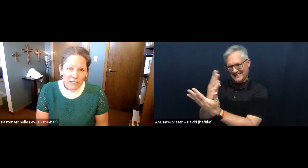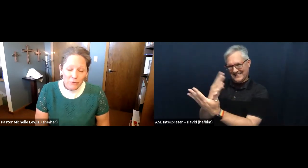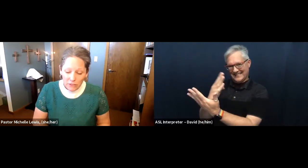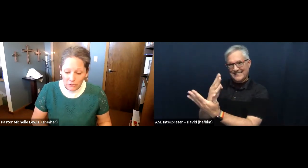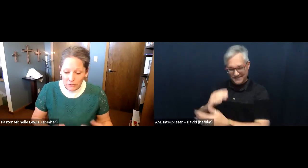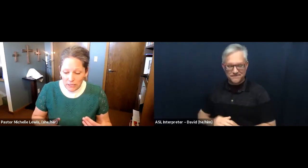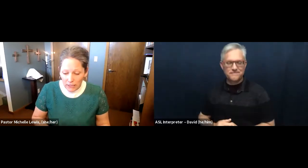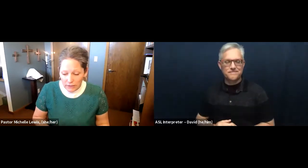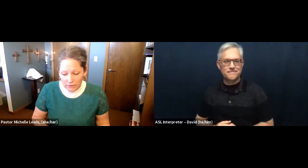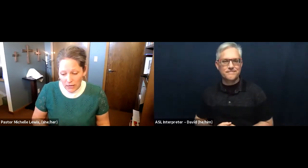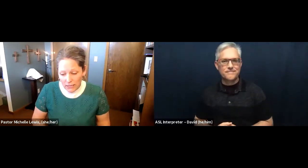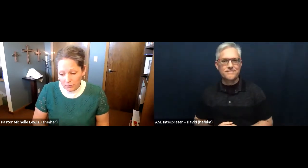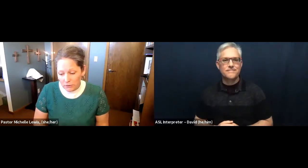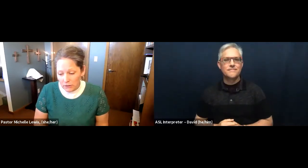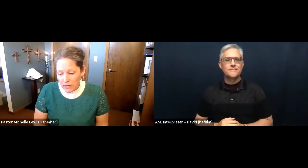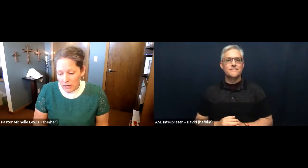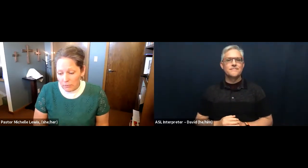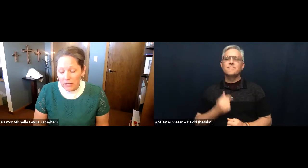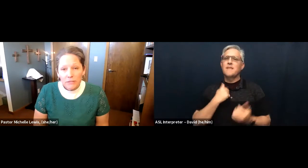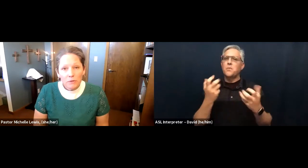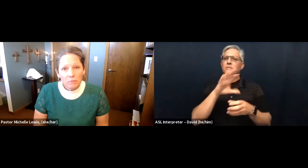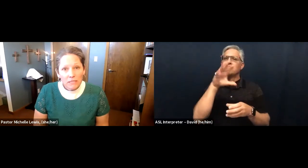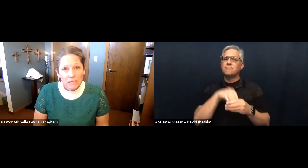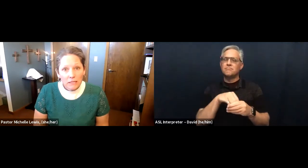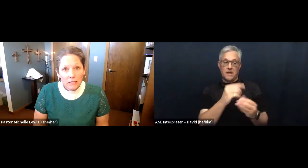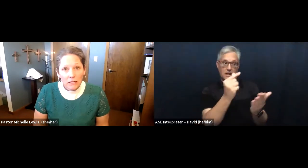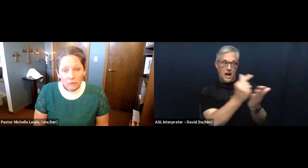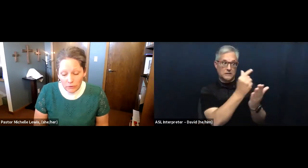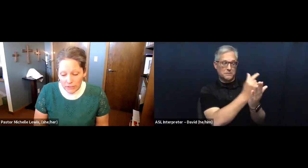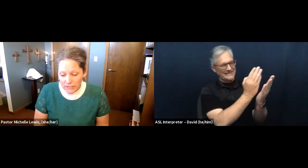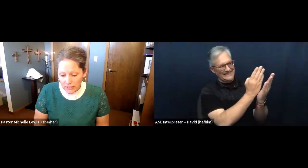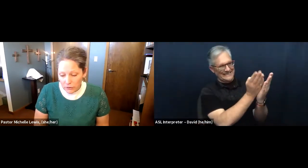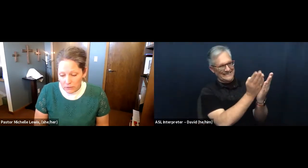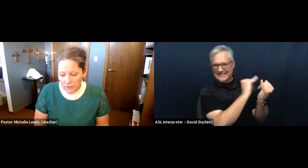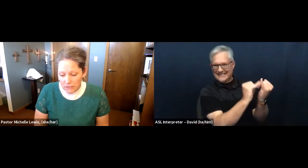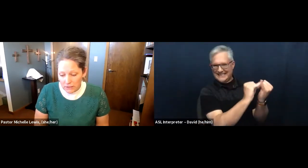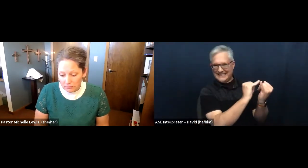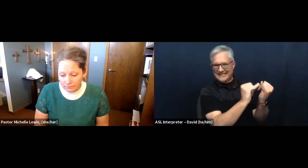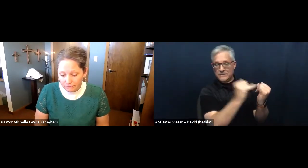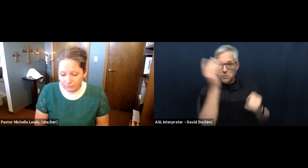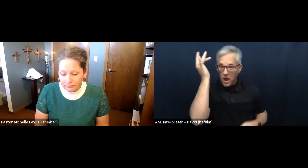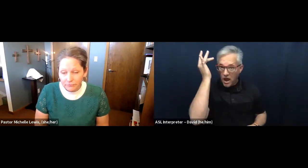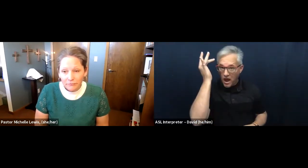I wanted to include the end of the gospel because we've been studying Luke since Christmas.